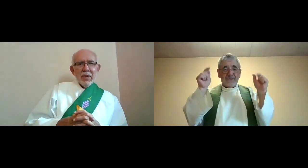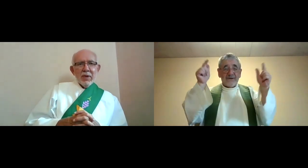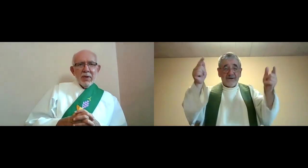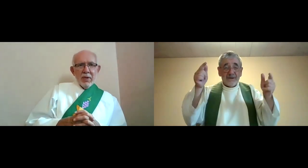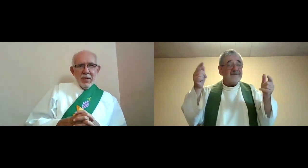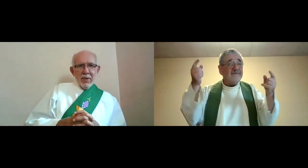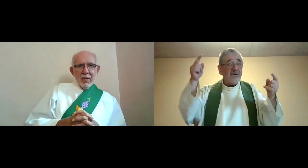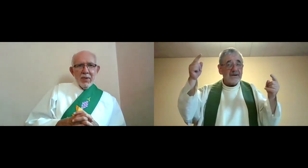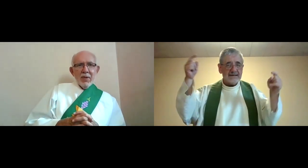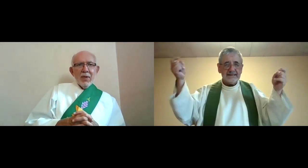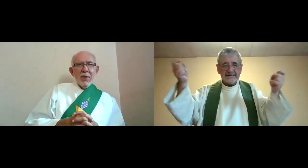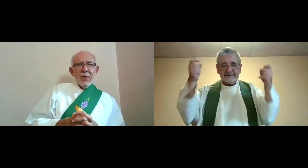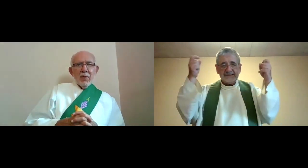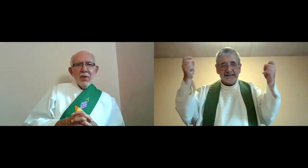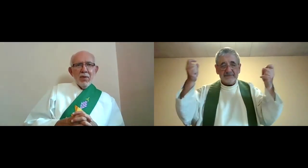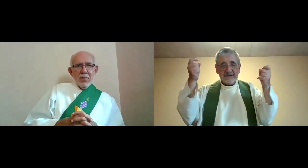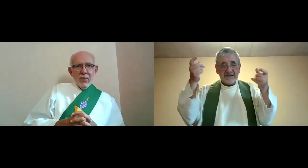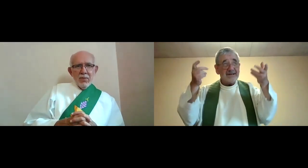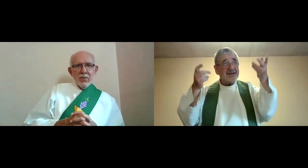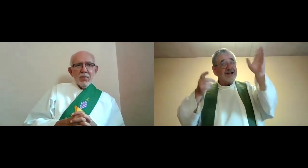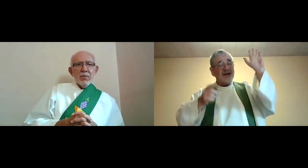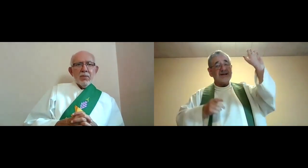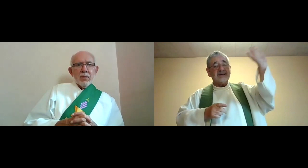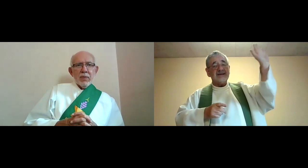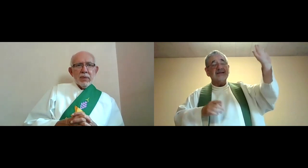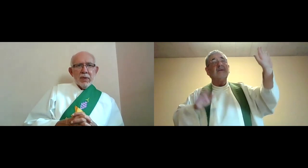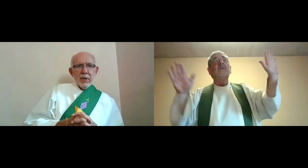We welcome you in celebrating God's